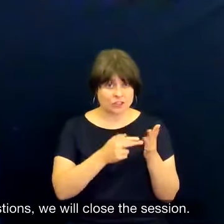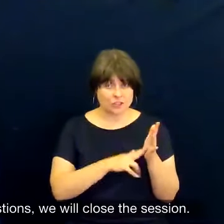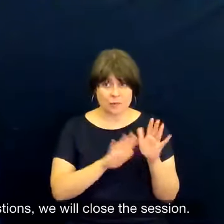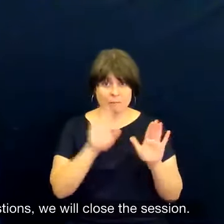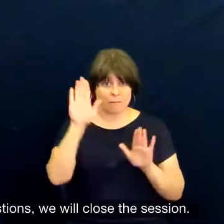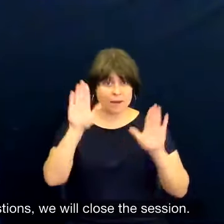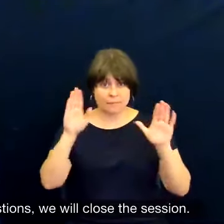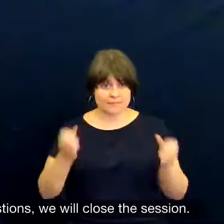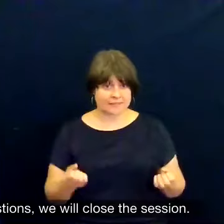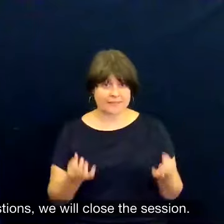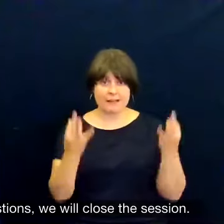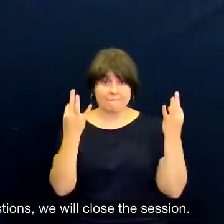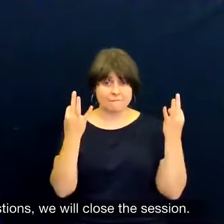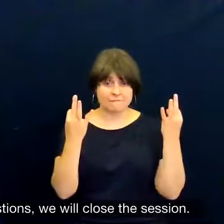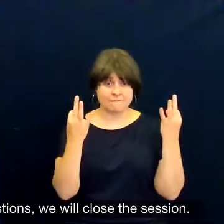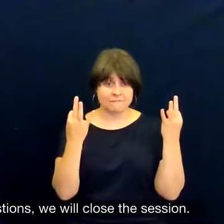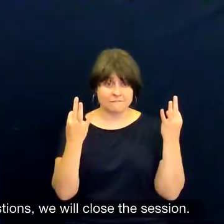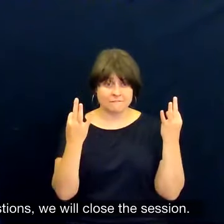input.